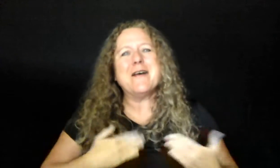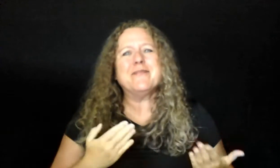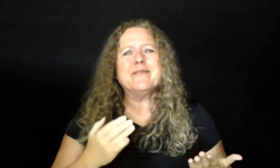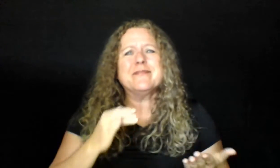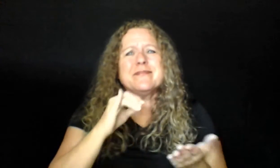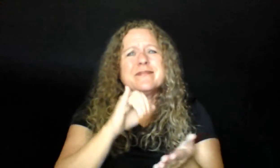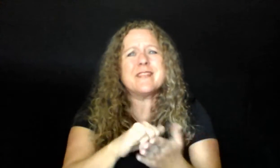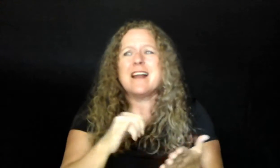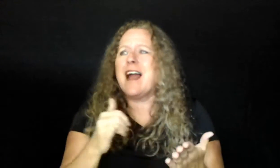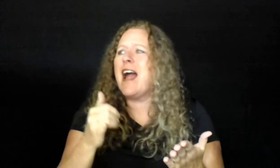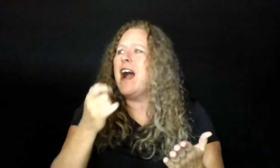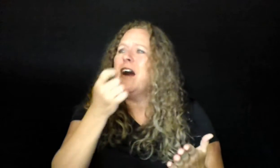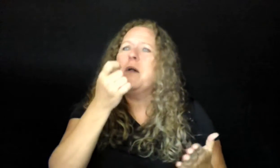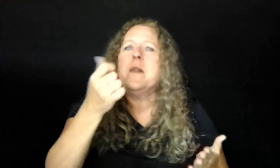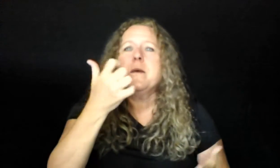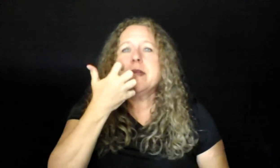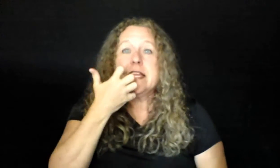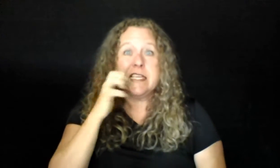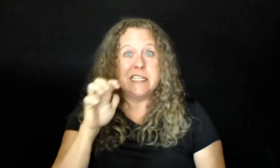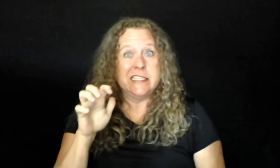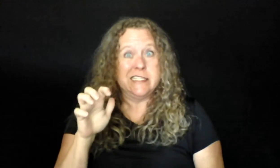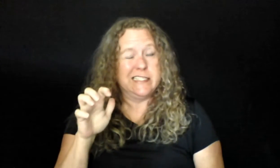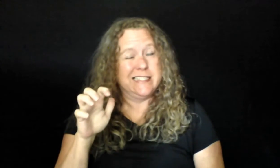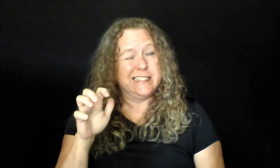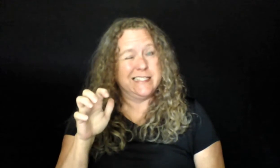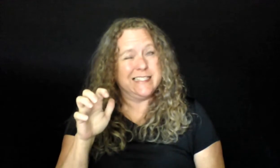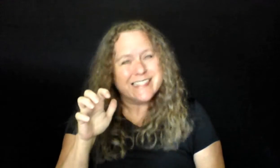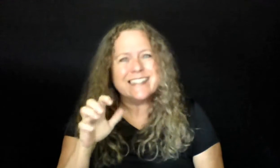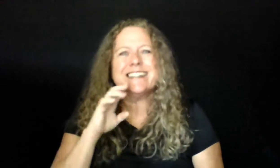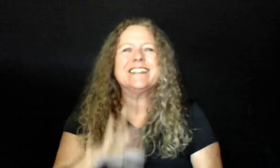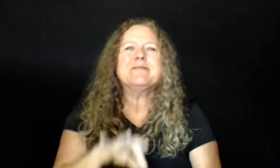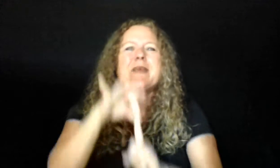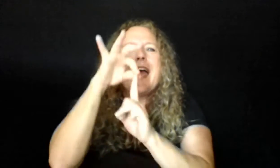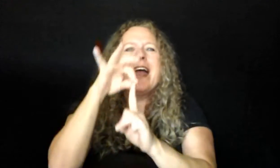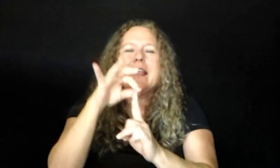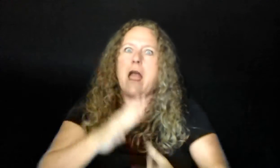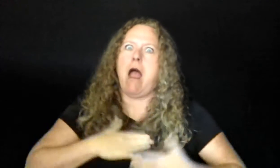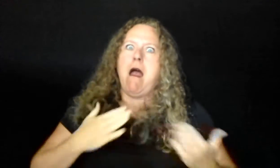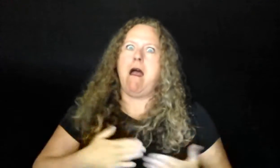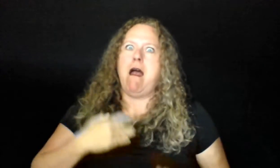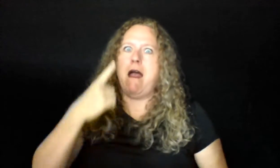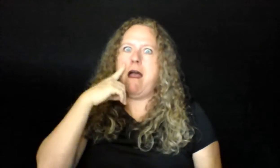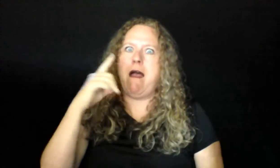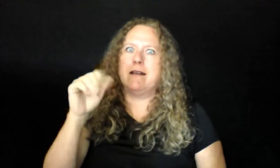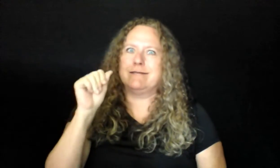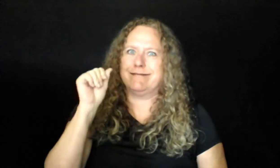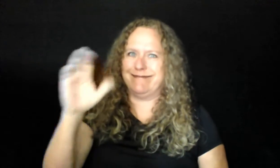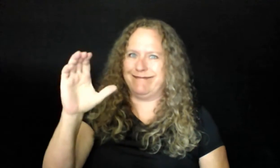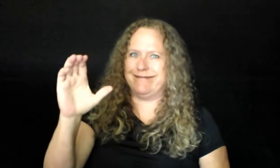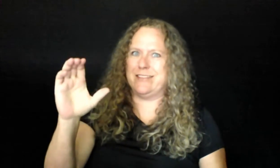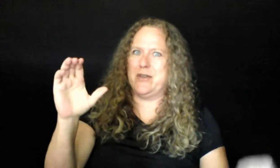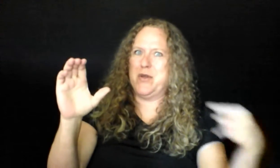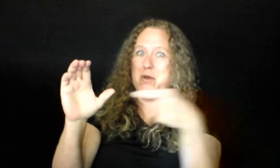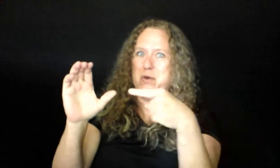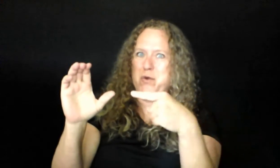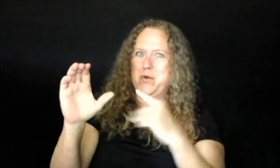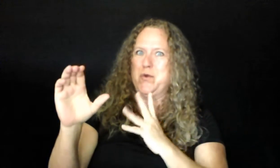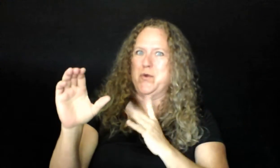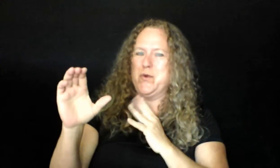we have a little bit of heat. And we're especially glad that we have air conditioning. Nice to have you guys back. We have a